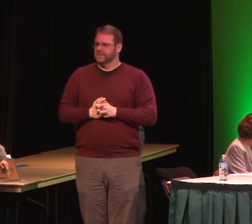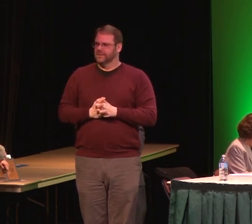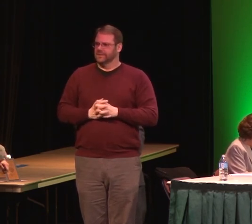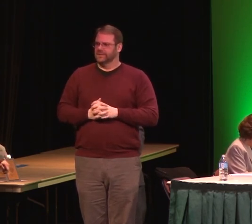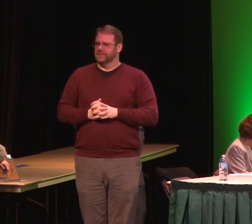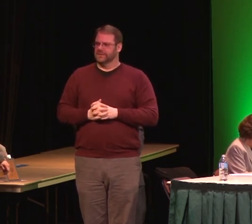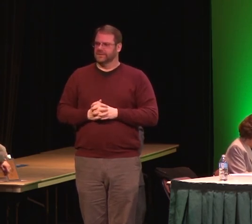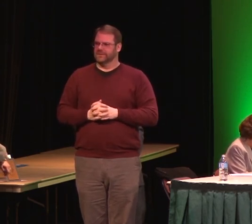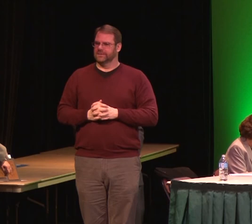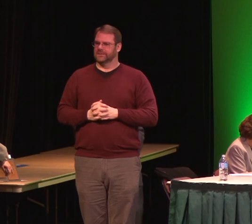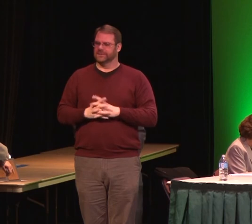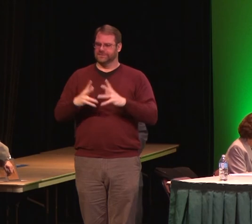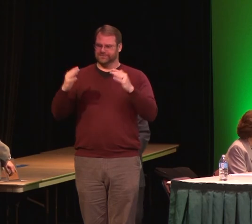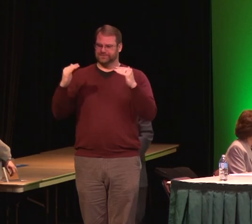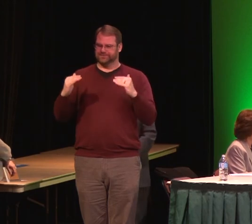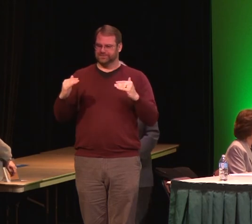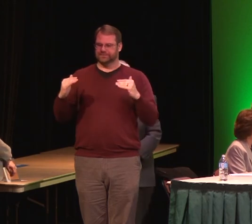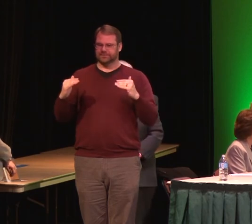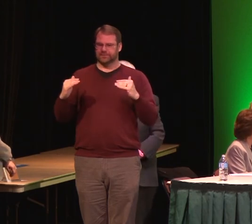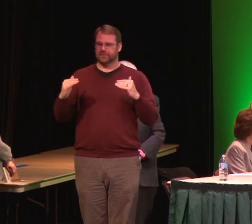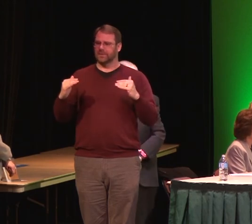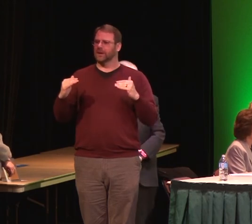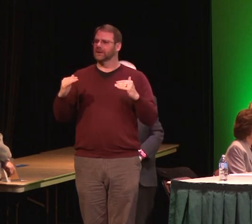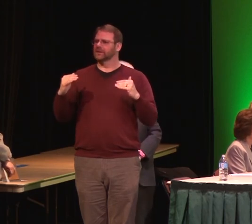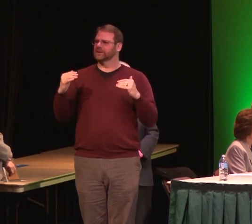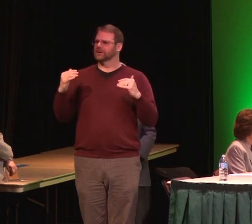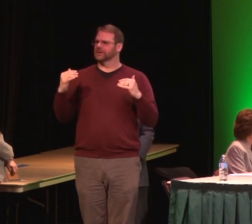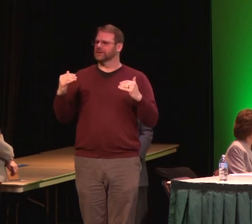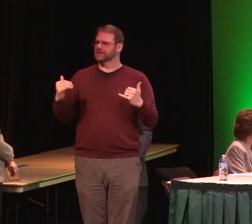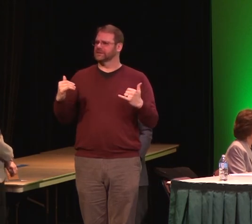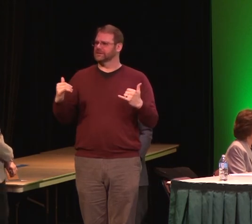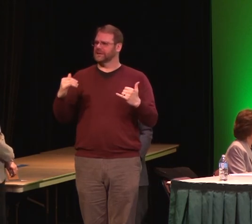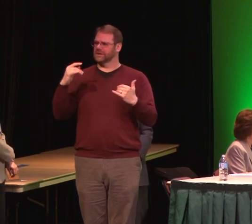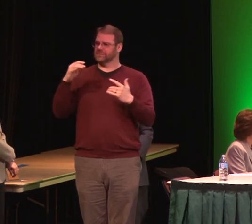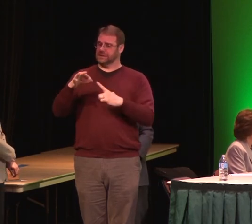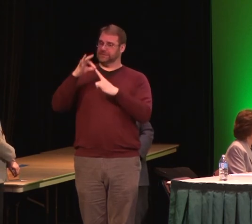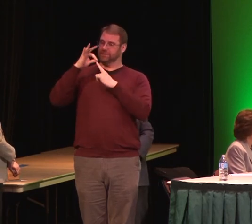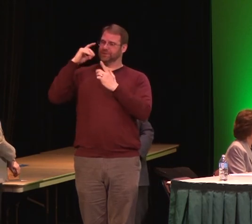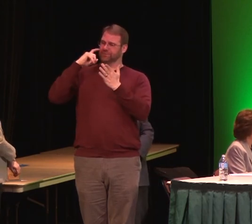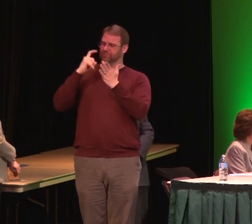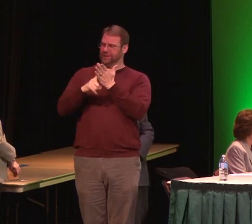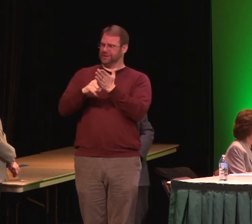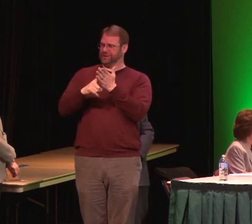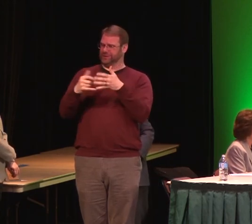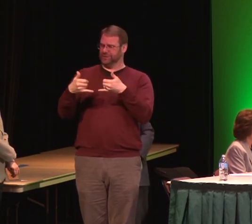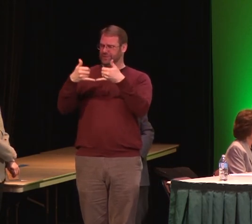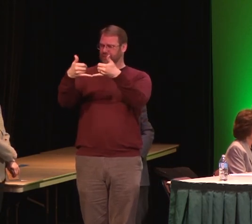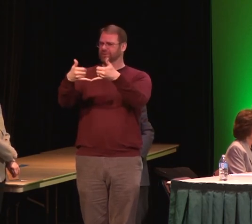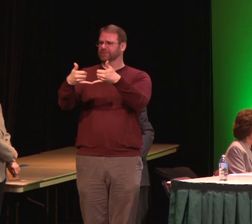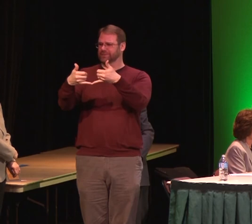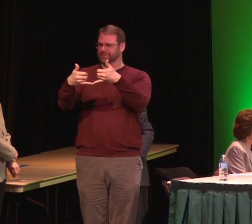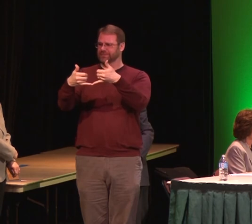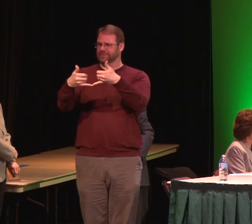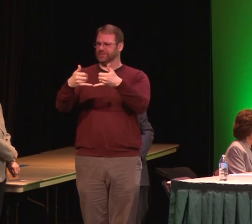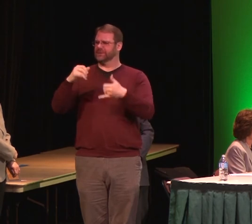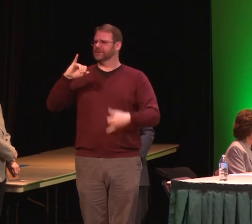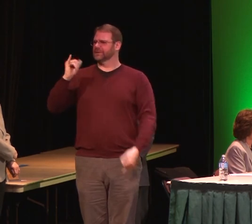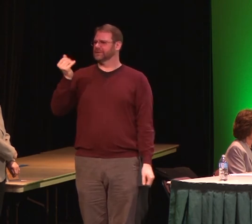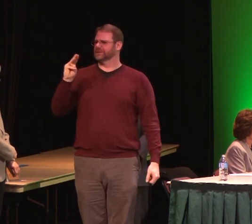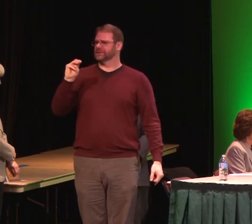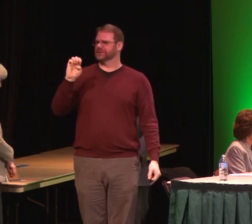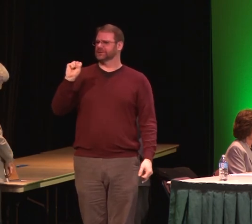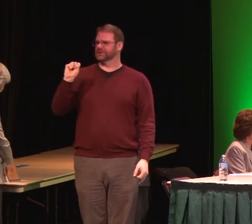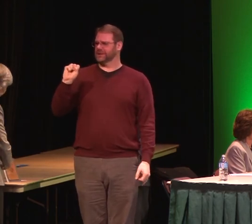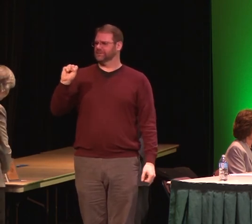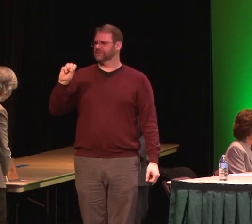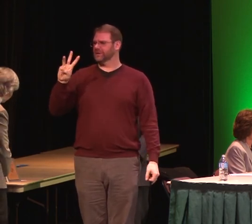first Special Recognition Award is the James William